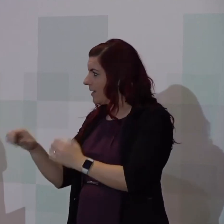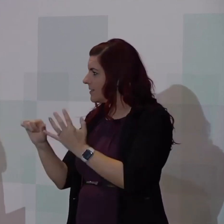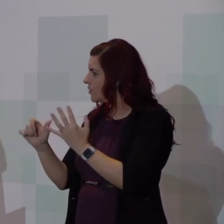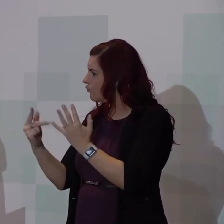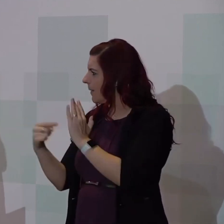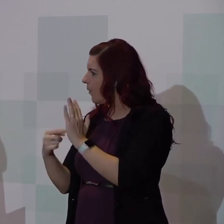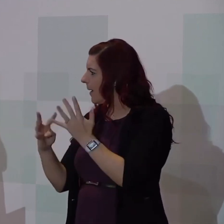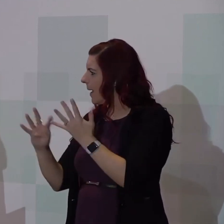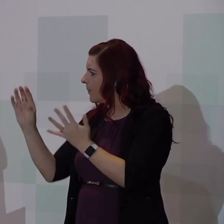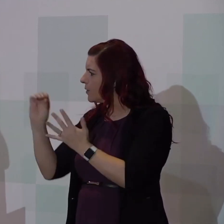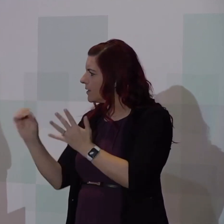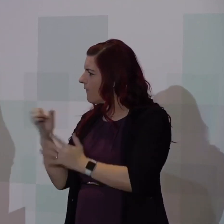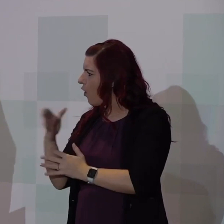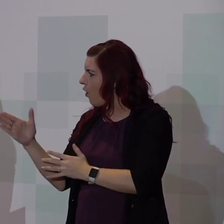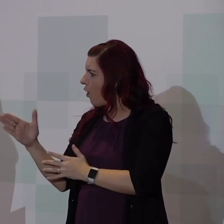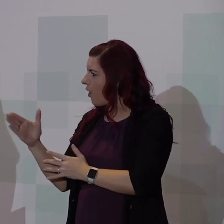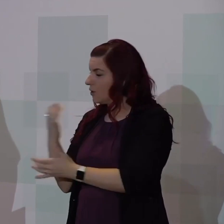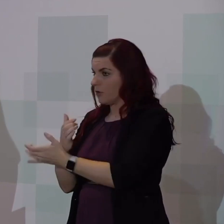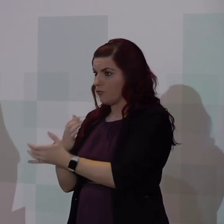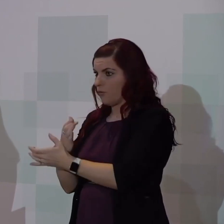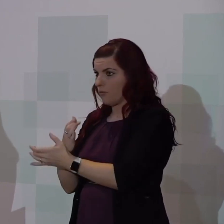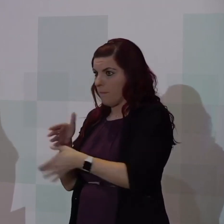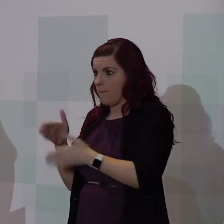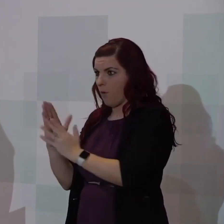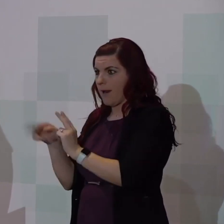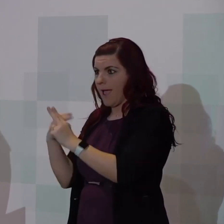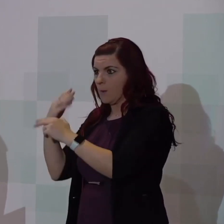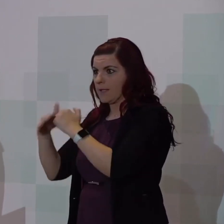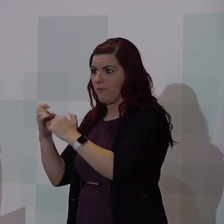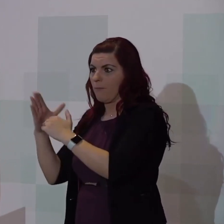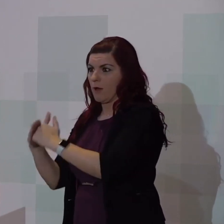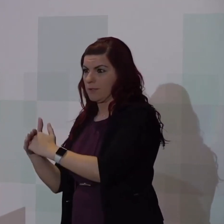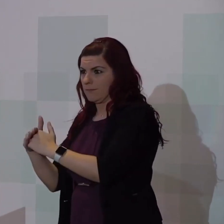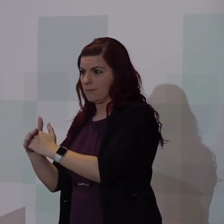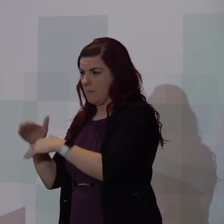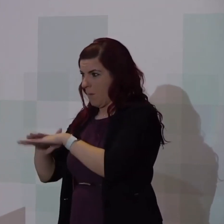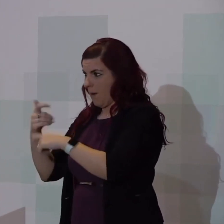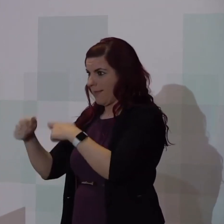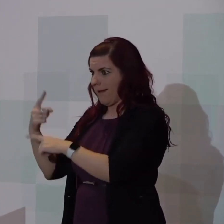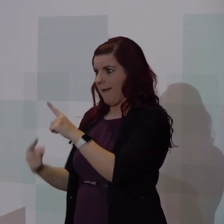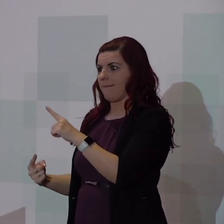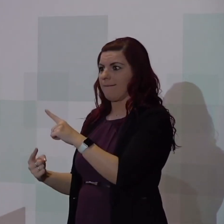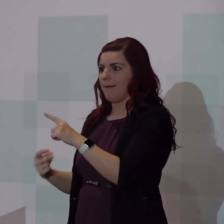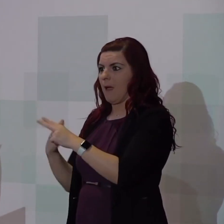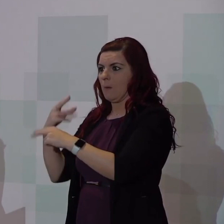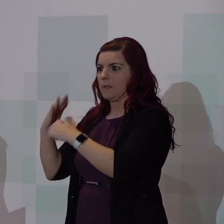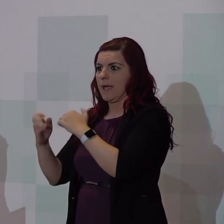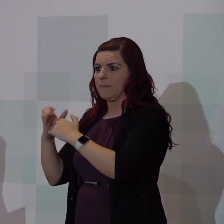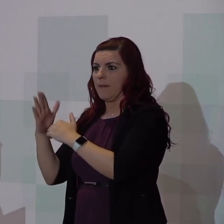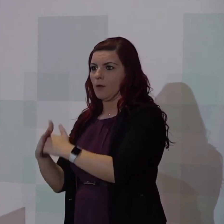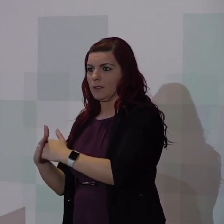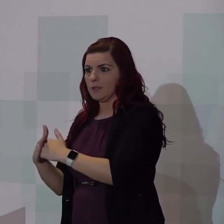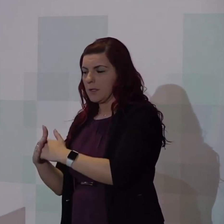53.9% of all children are born outside of marriage. So that's over half. And again,